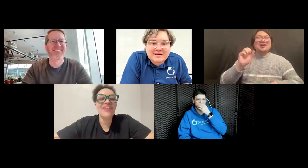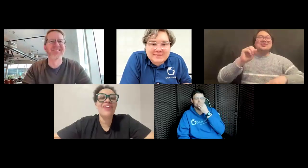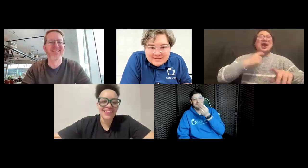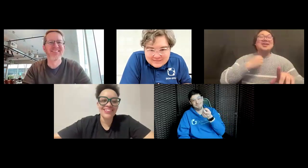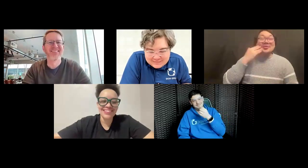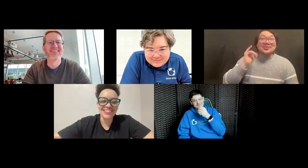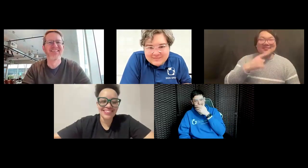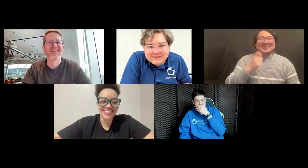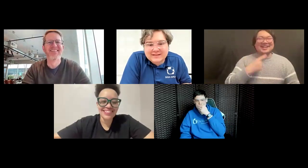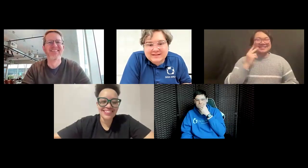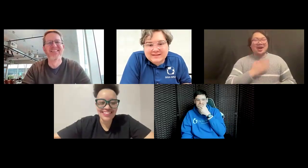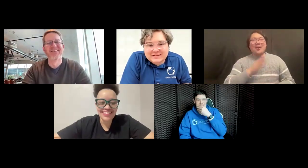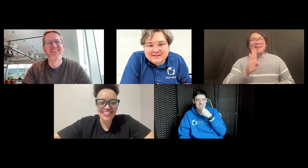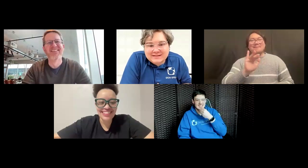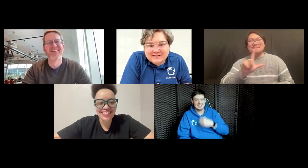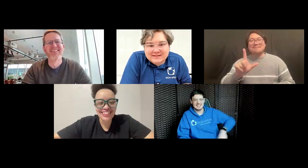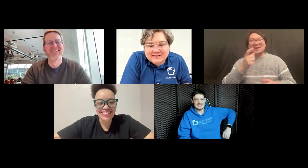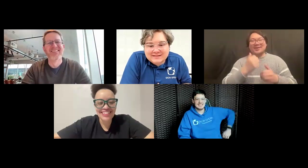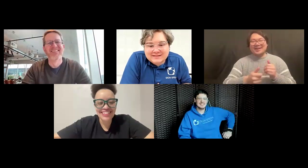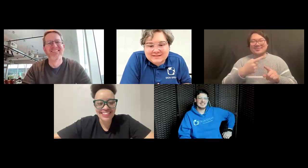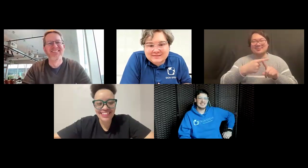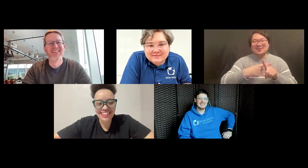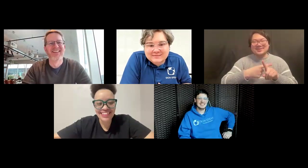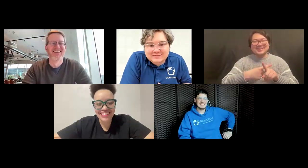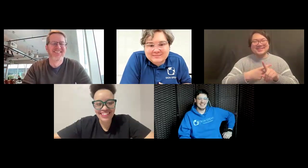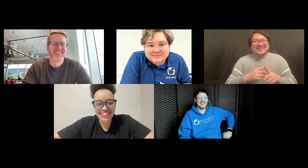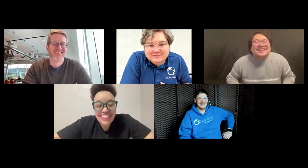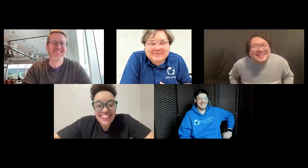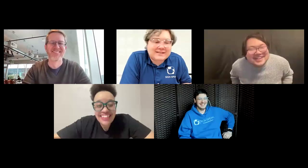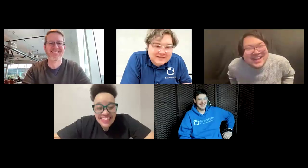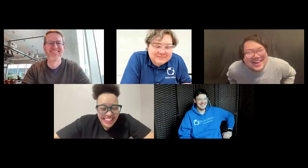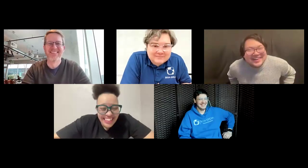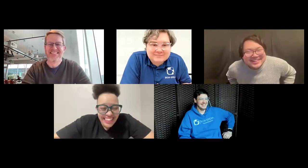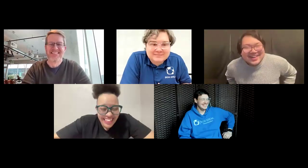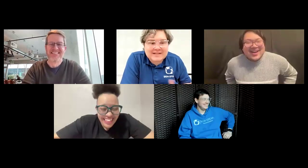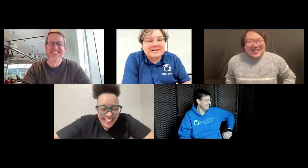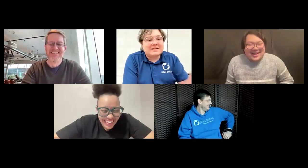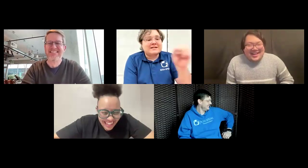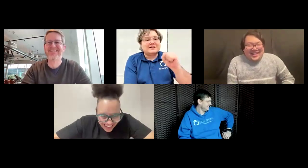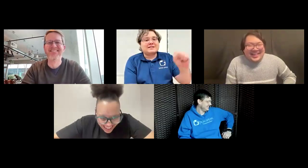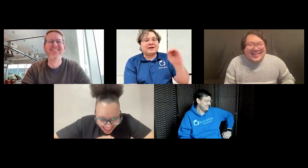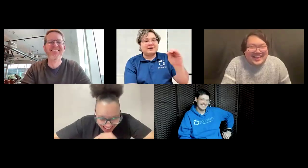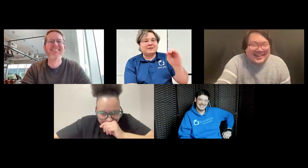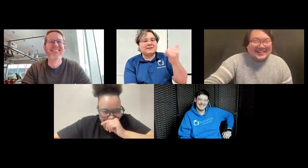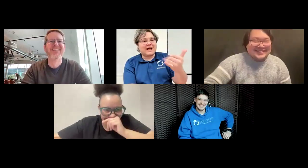It's in like Okay. it's in like so many per month. I don't even know.